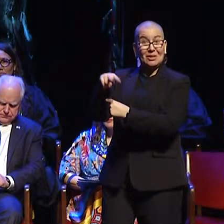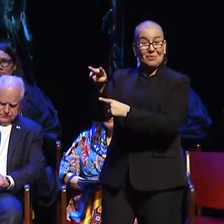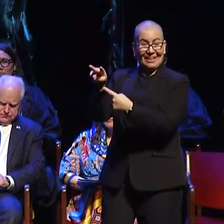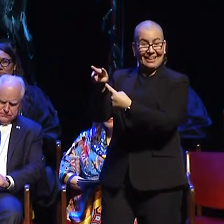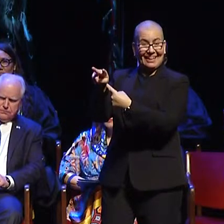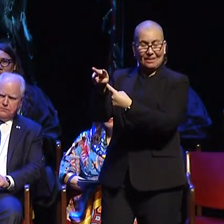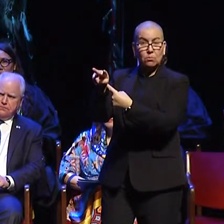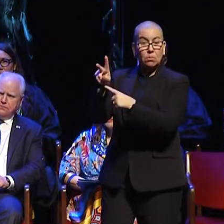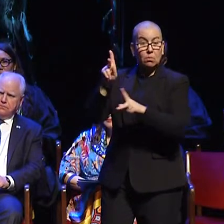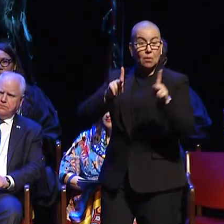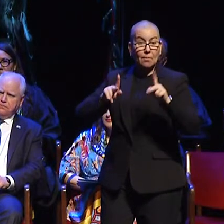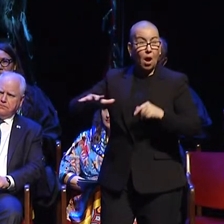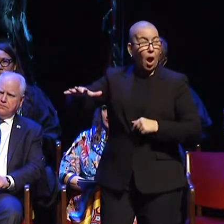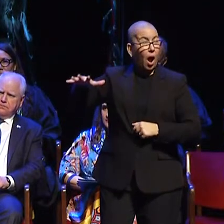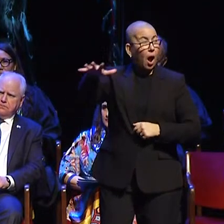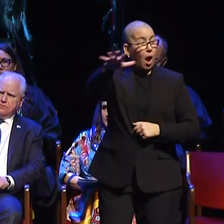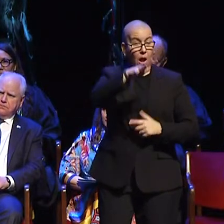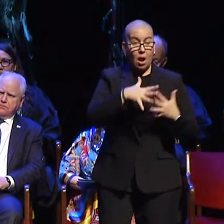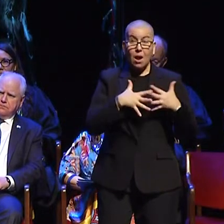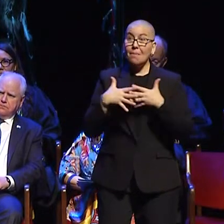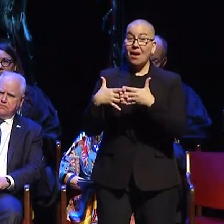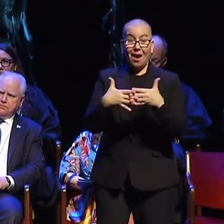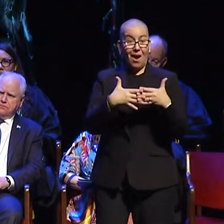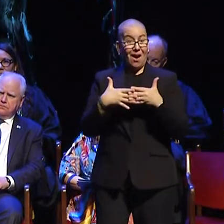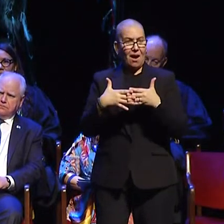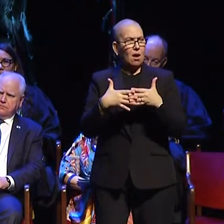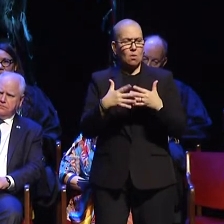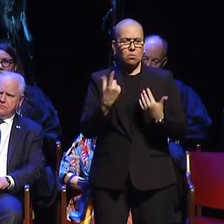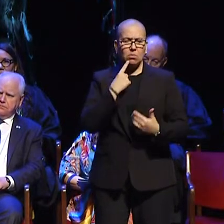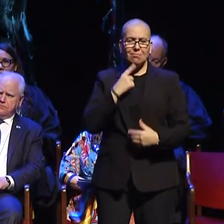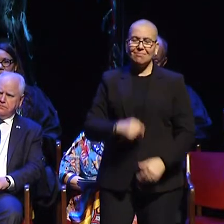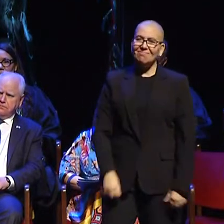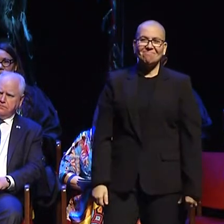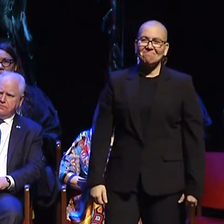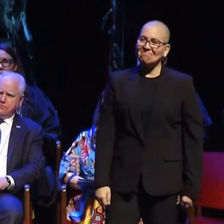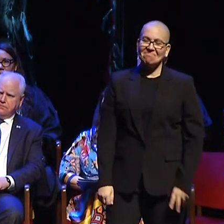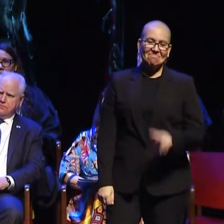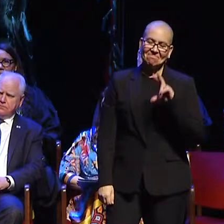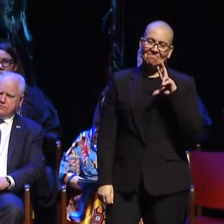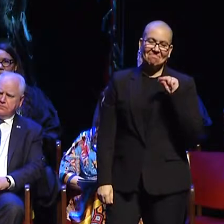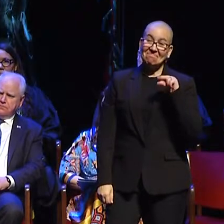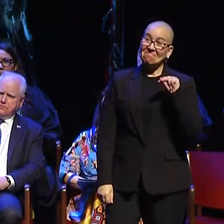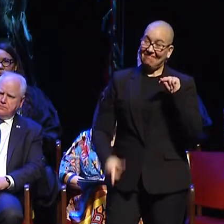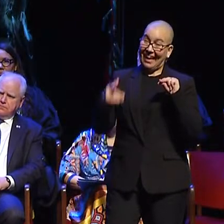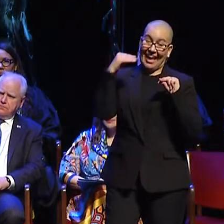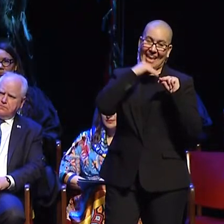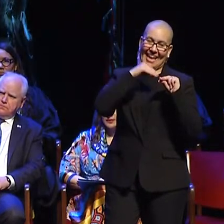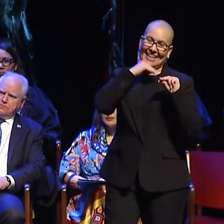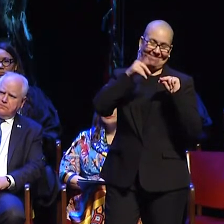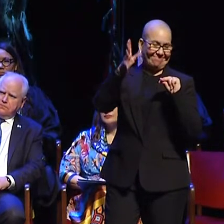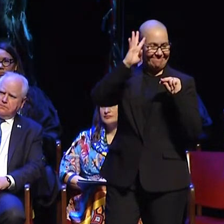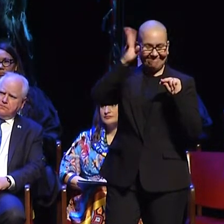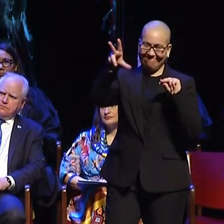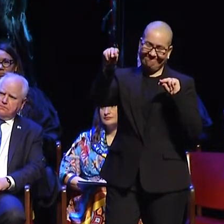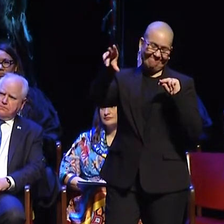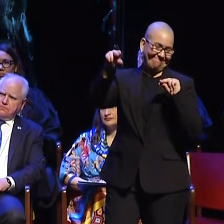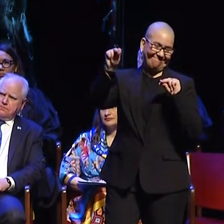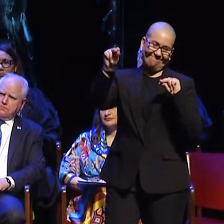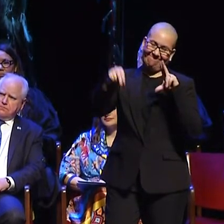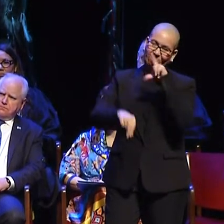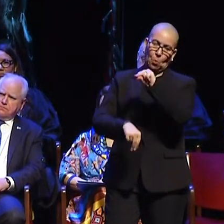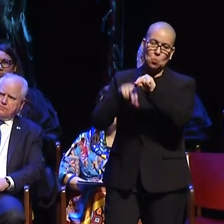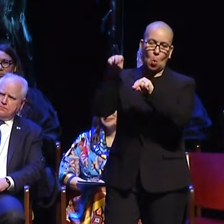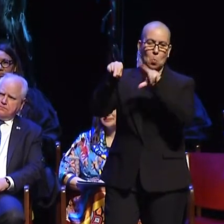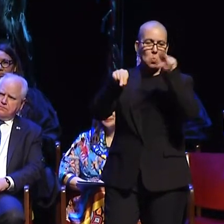after state, said no to poisonous disinformation and conspiracy theories, and instead, Americans said